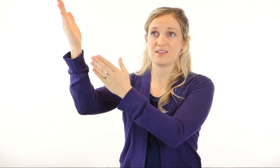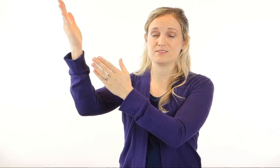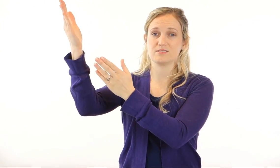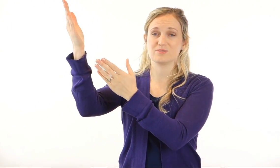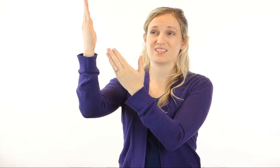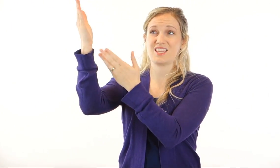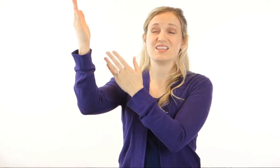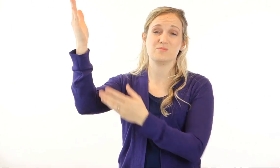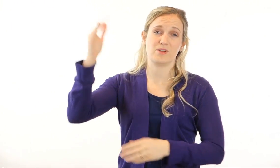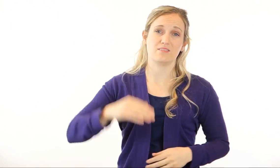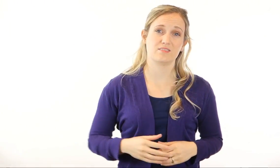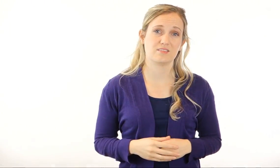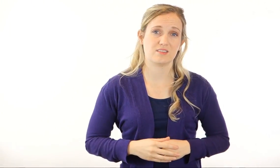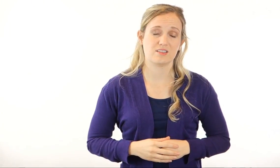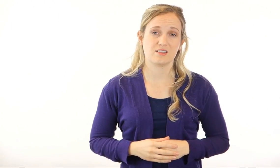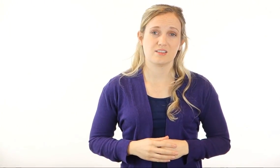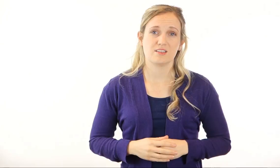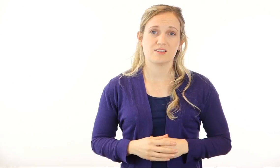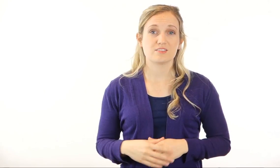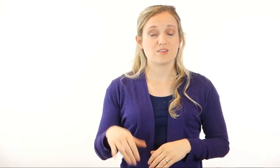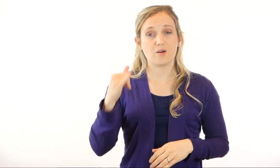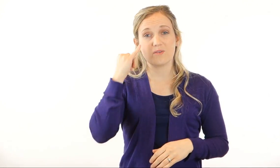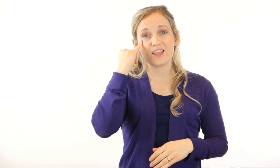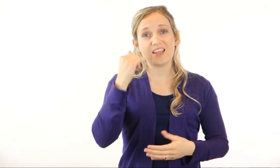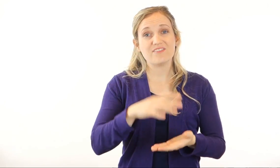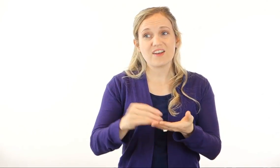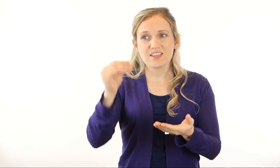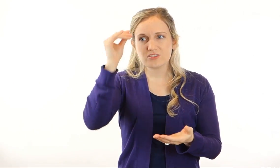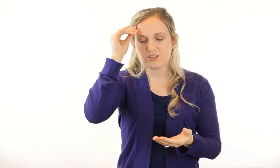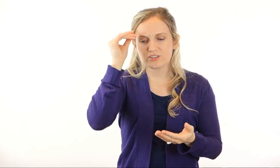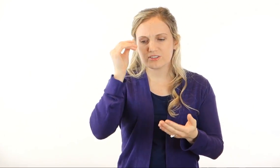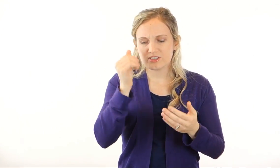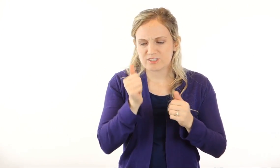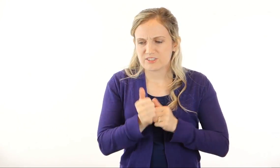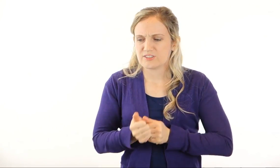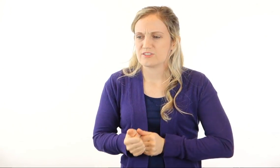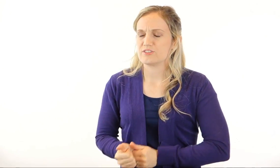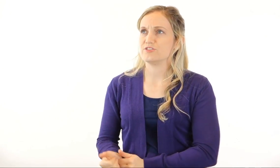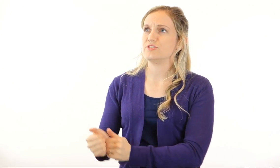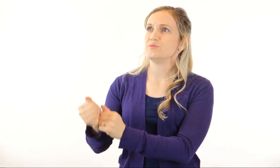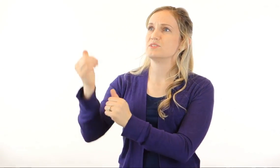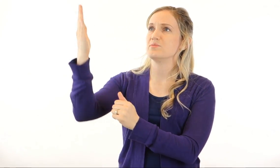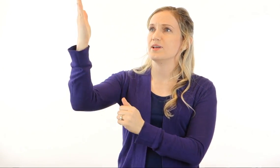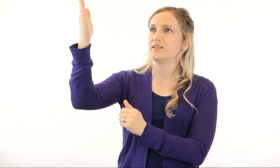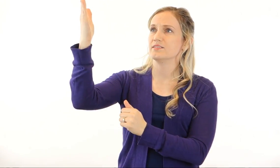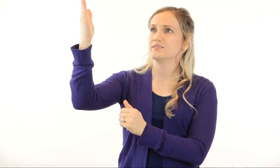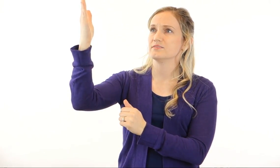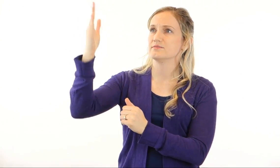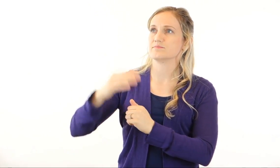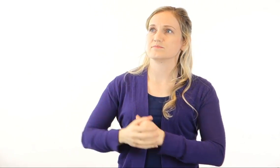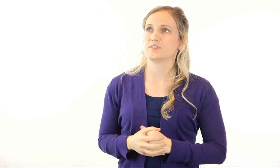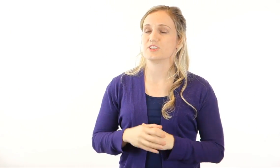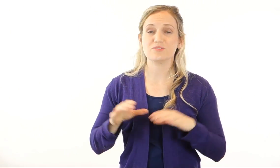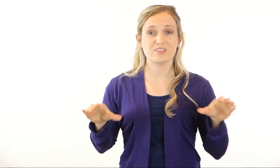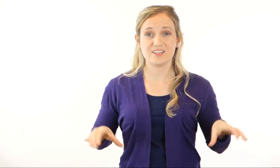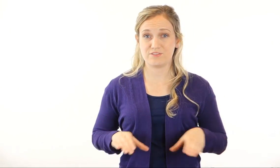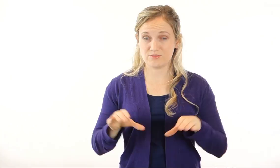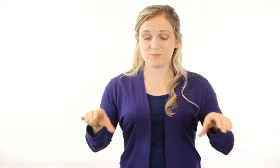his, so it's like his will. So if I learn to do his will, you can, if you